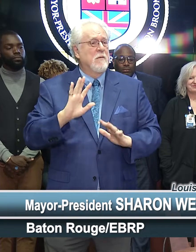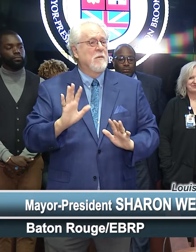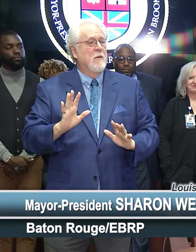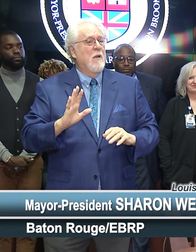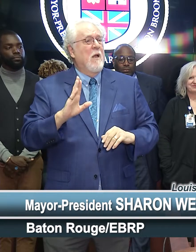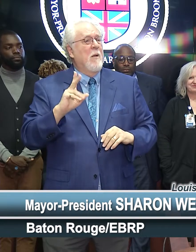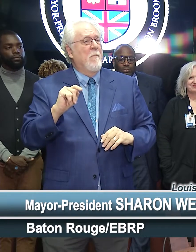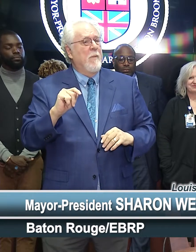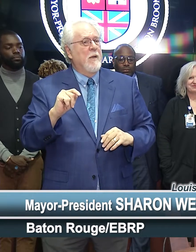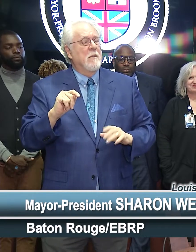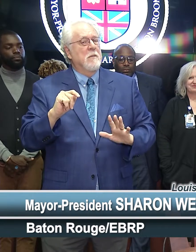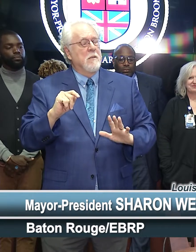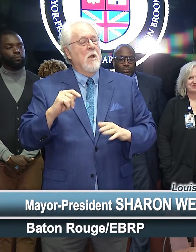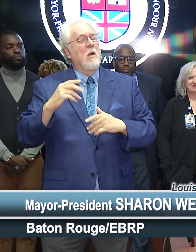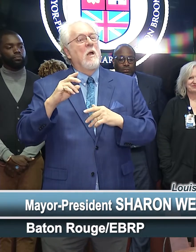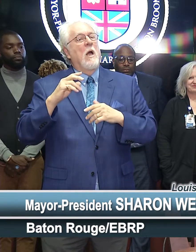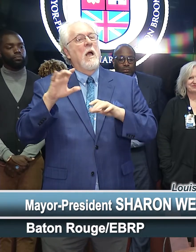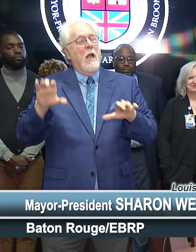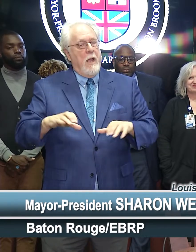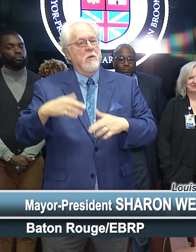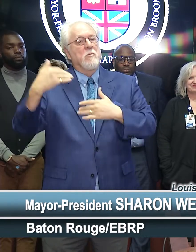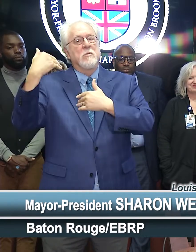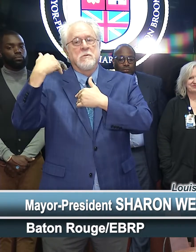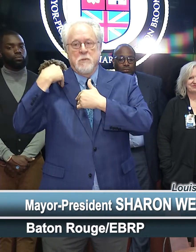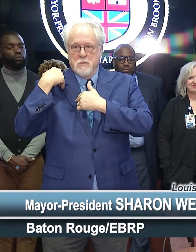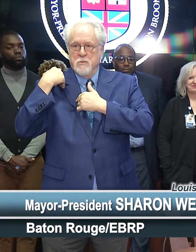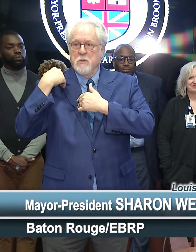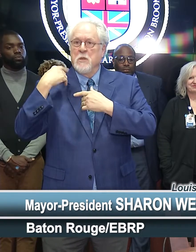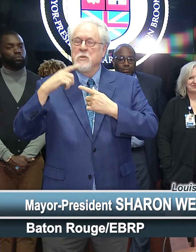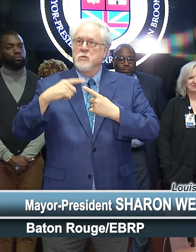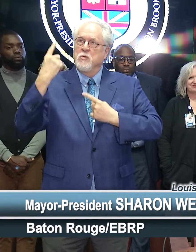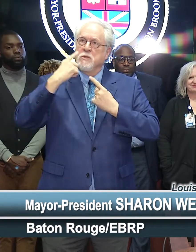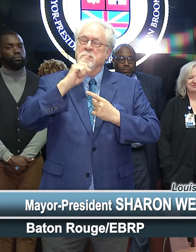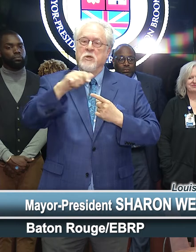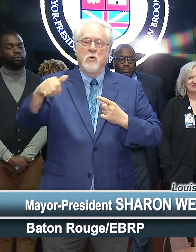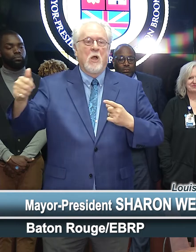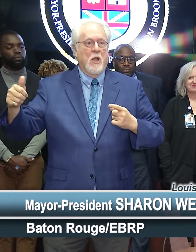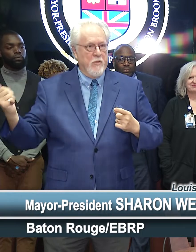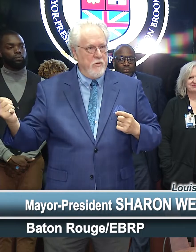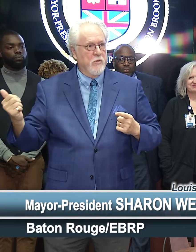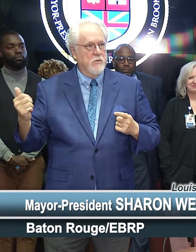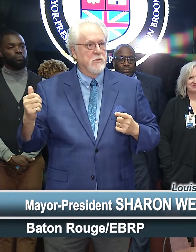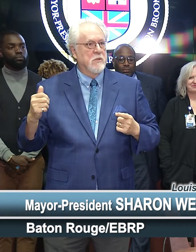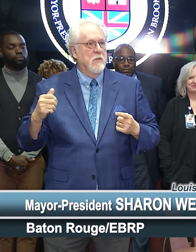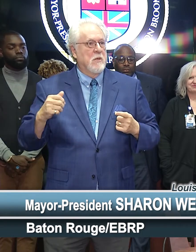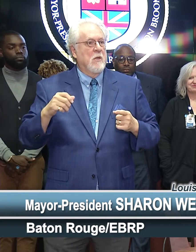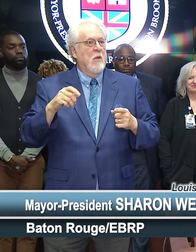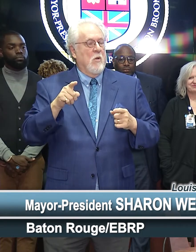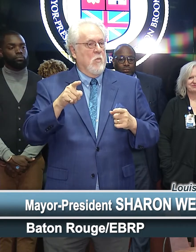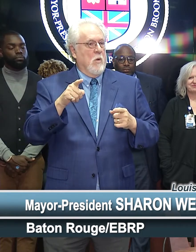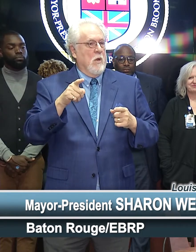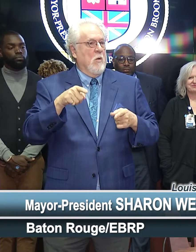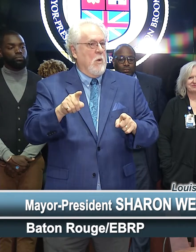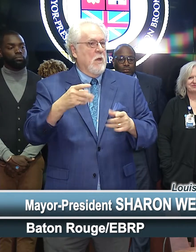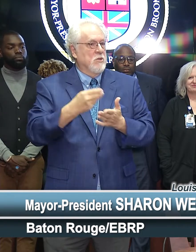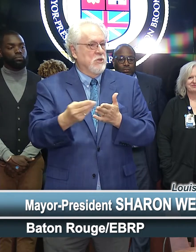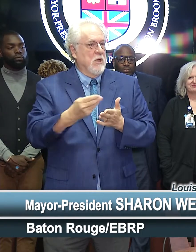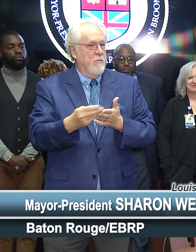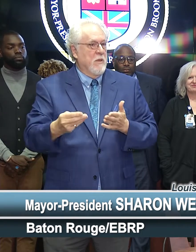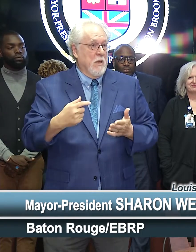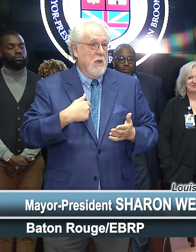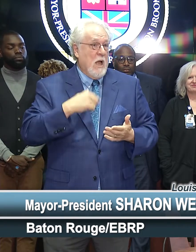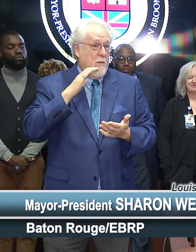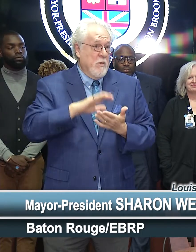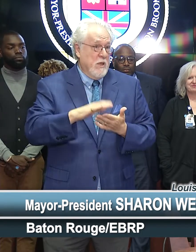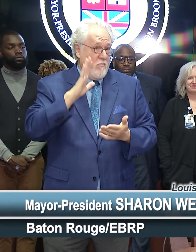but to react responsibly and to consider others as they do their purchasing. I believe